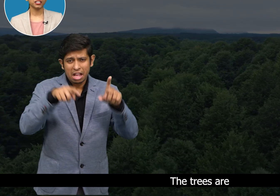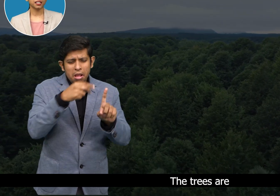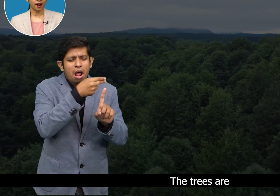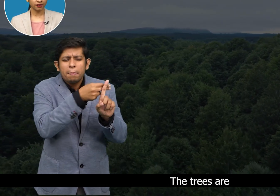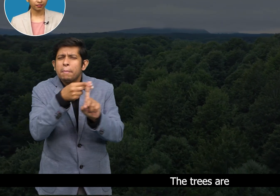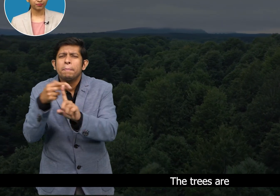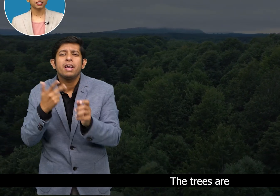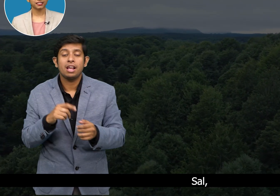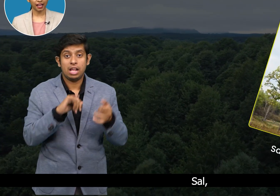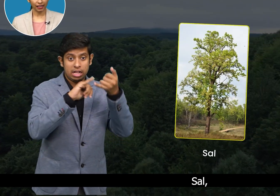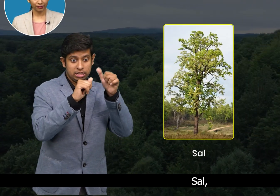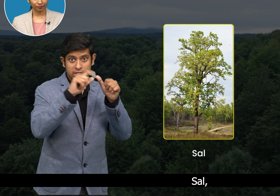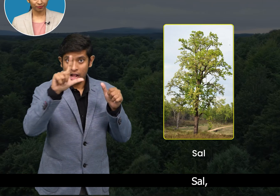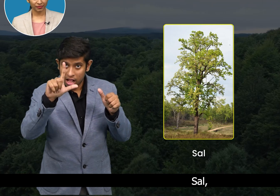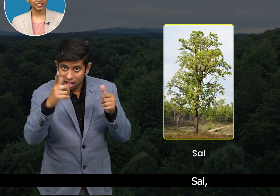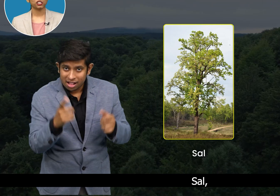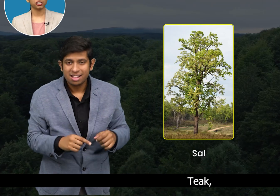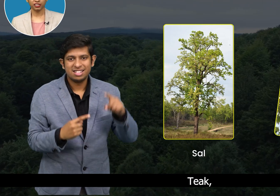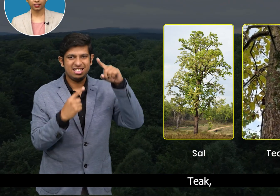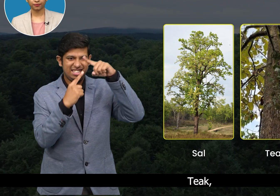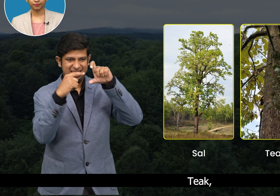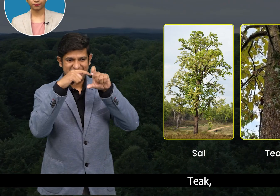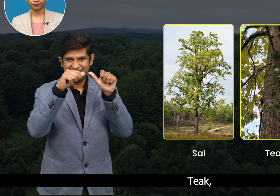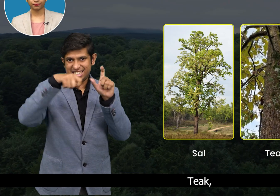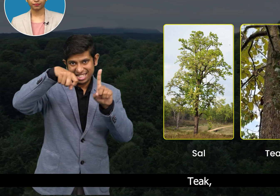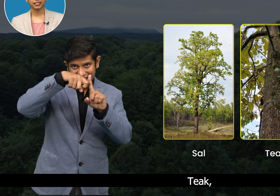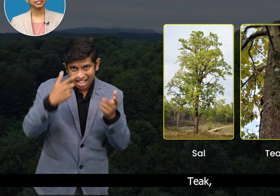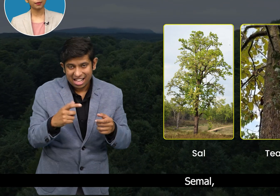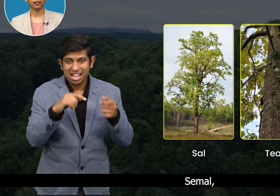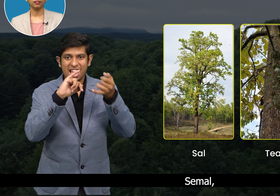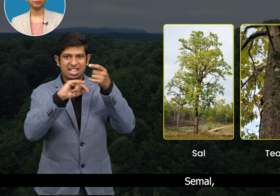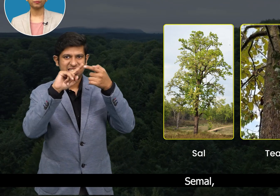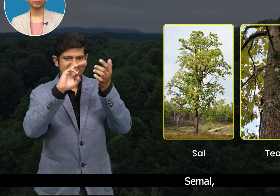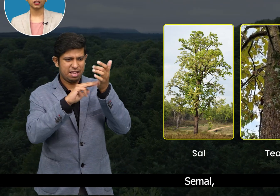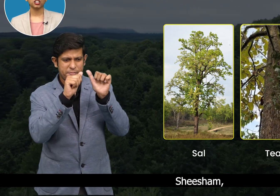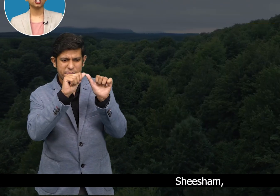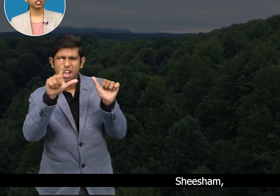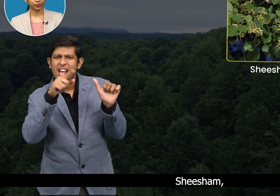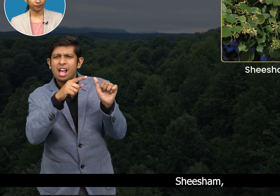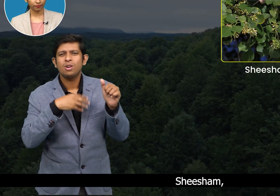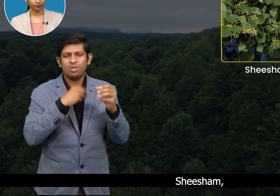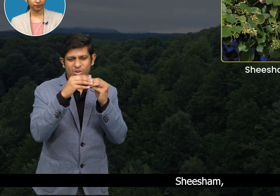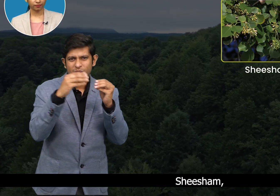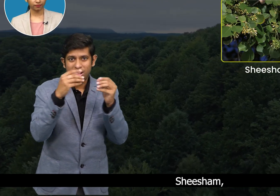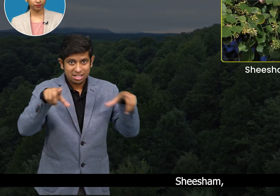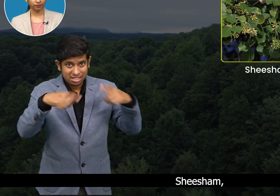The trees are sal, teak, semel,